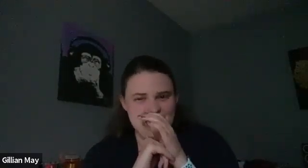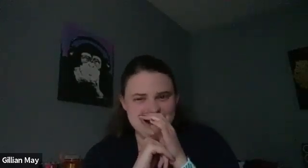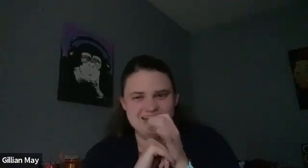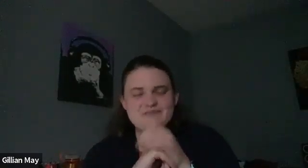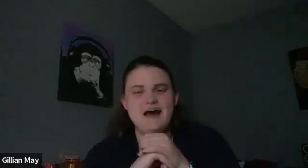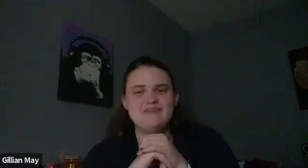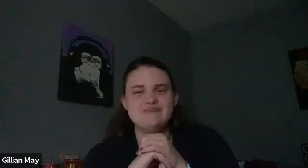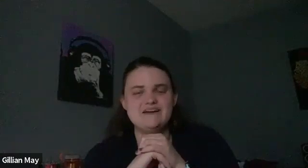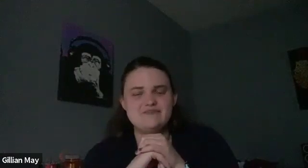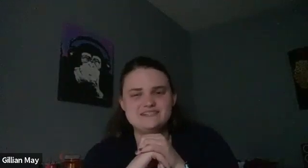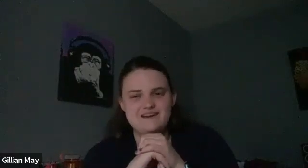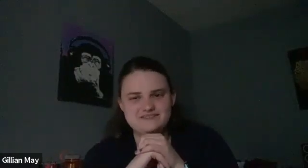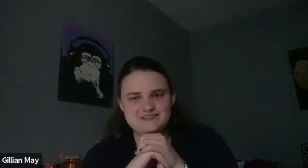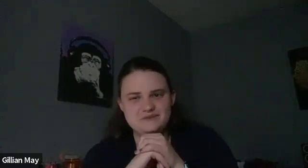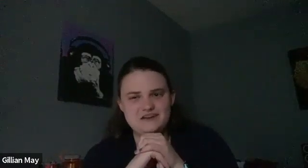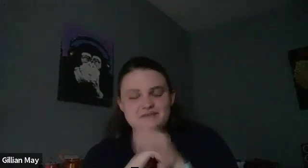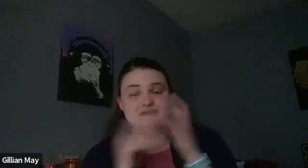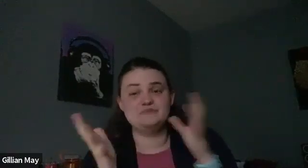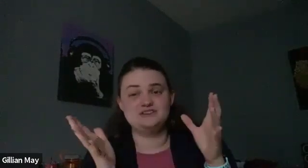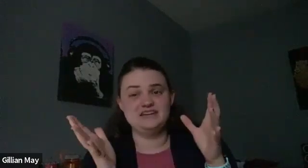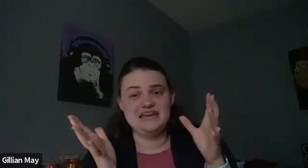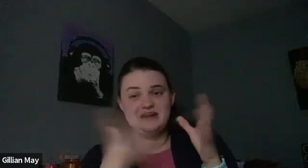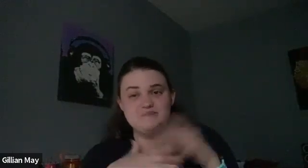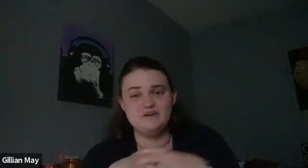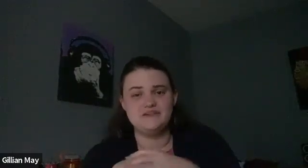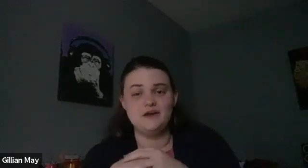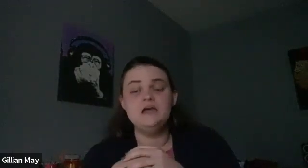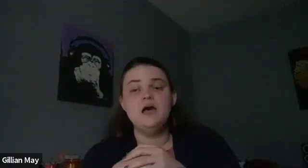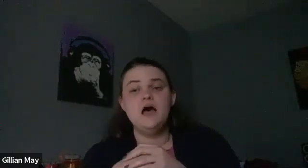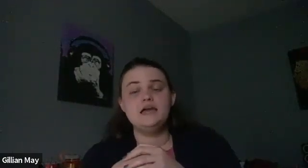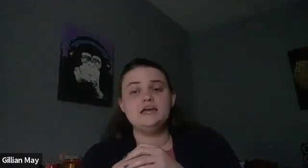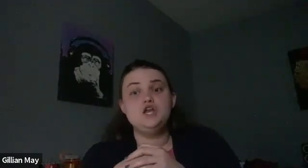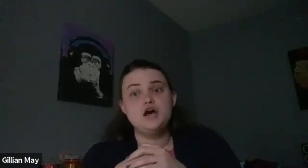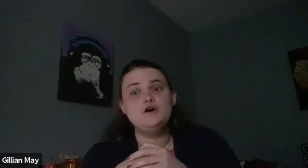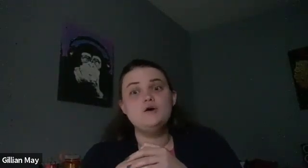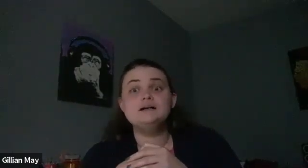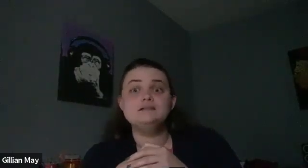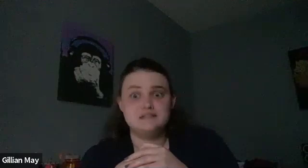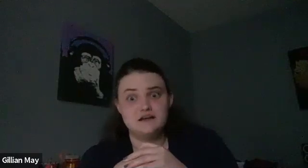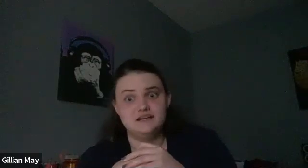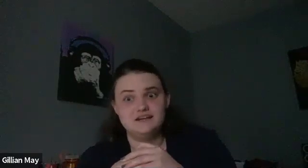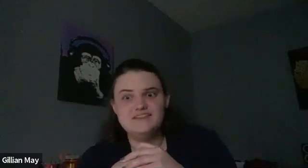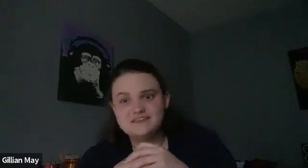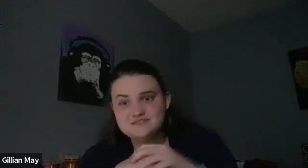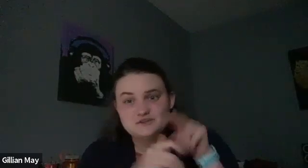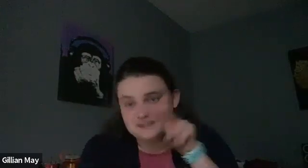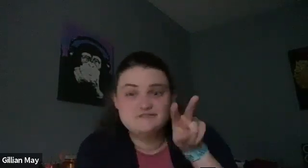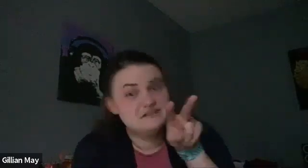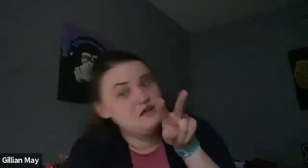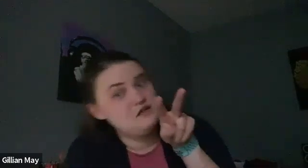bad. My friends now have to tell me every time we start a game and I'm involved, they go, and no signing. And they have to aggressively like look